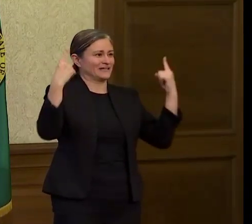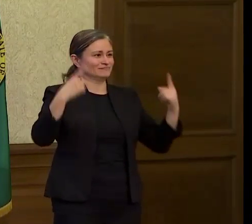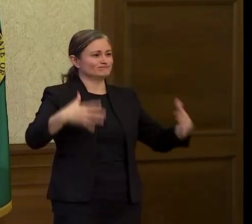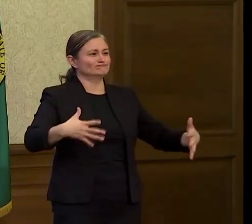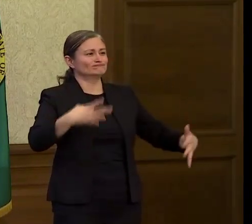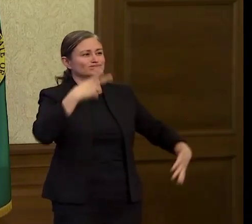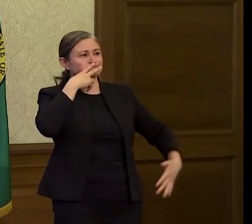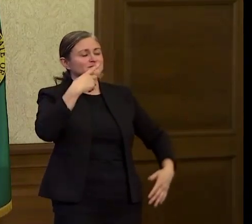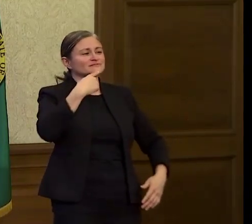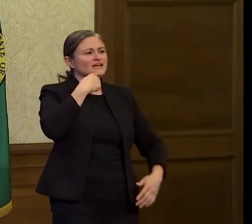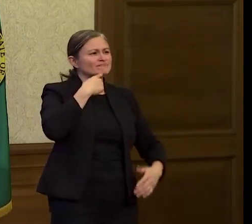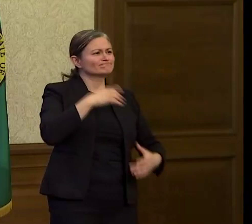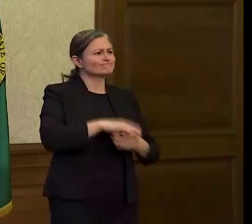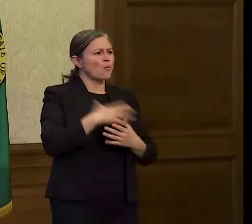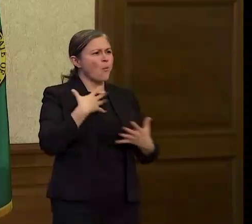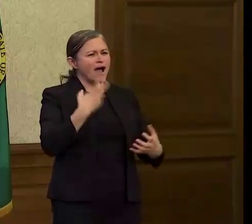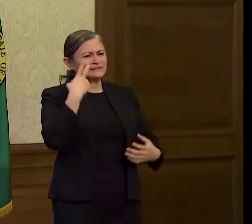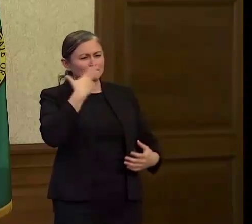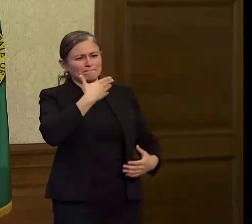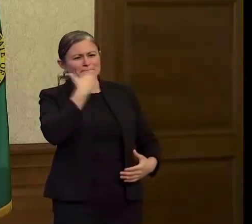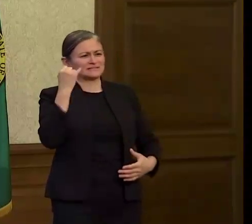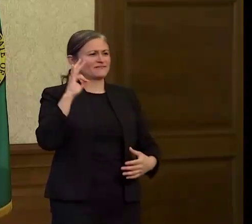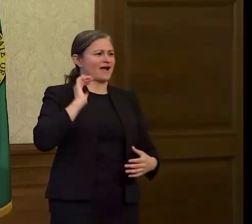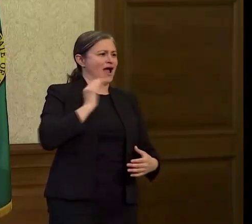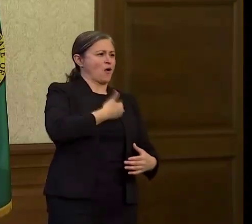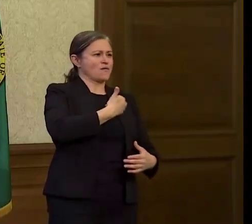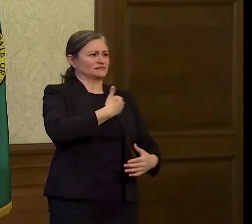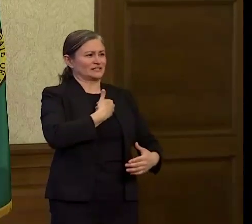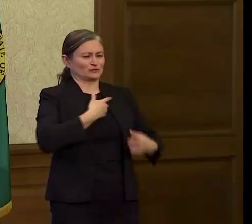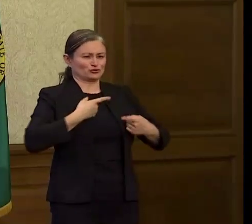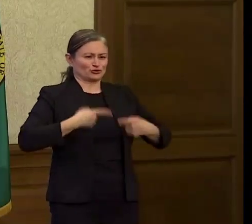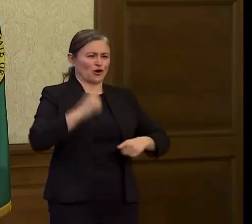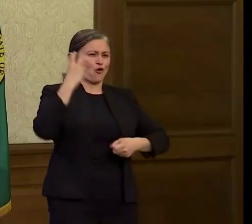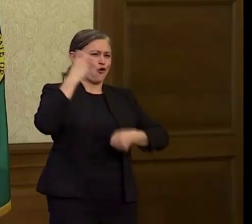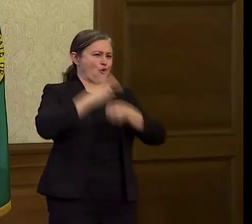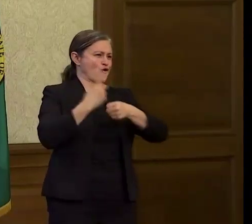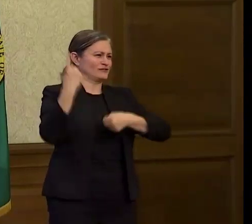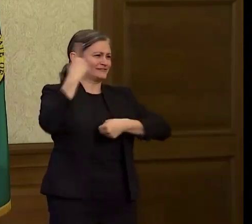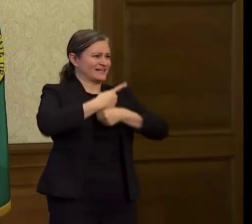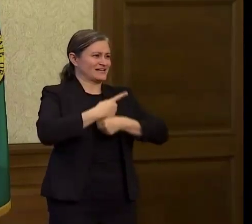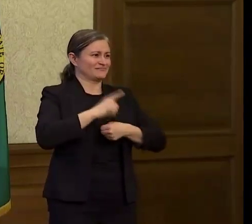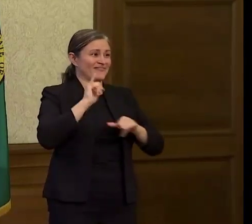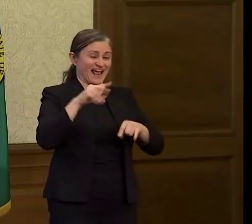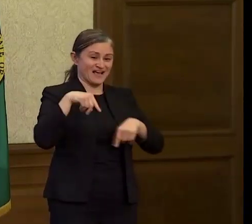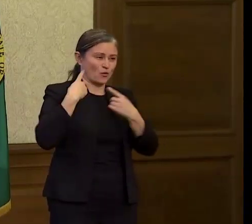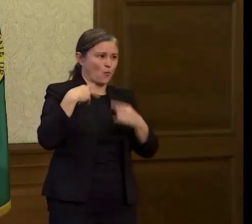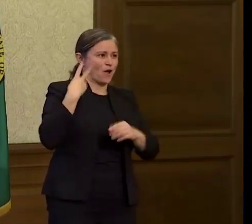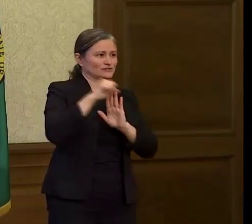this. And we're seeing that across Washington, and we're going to keep it up. Good luck. Wash your hands.